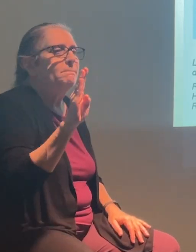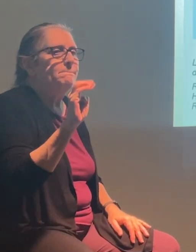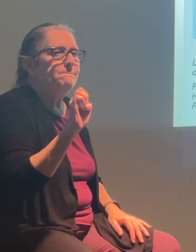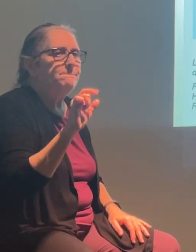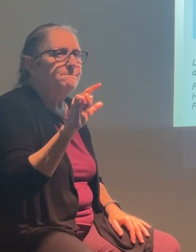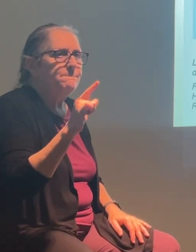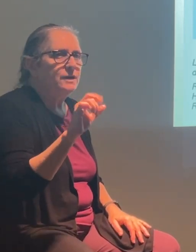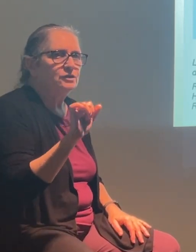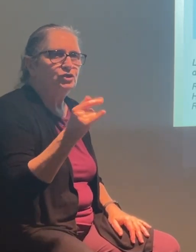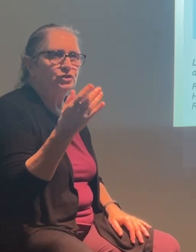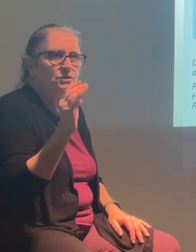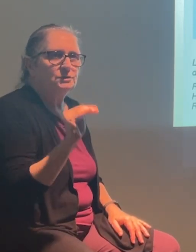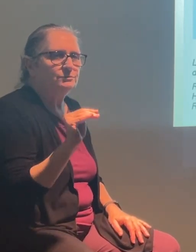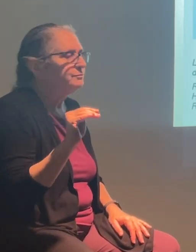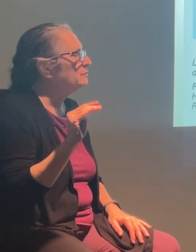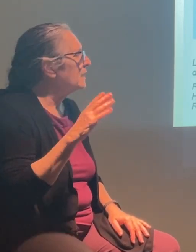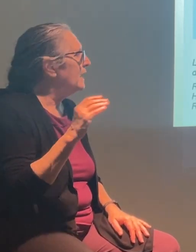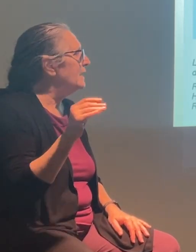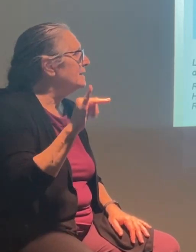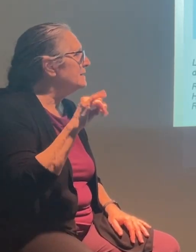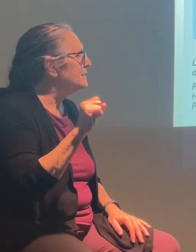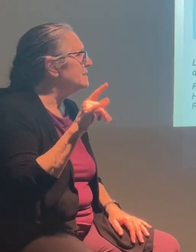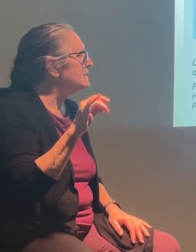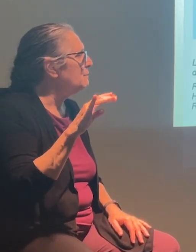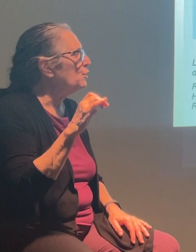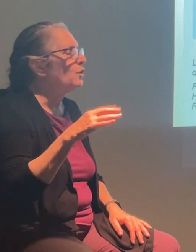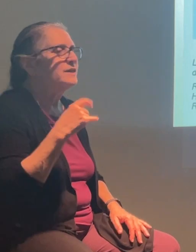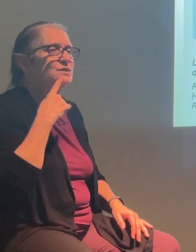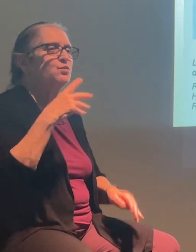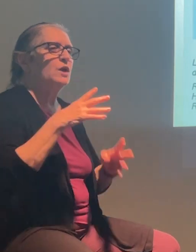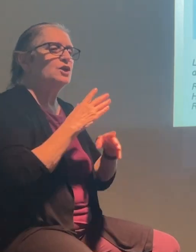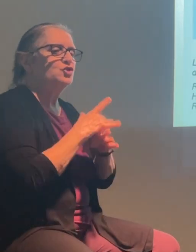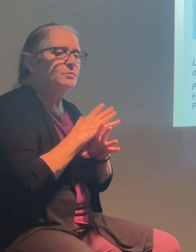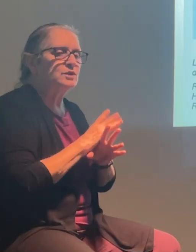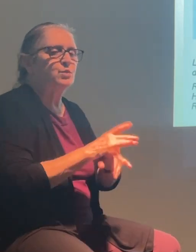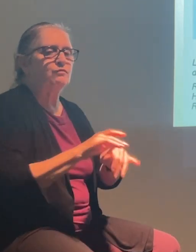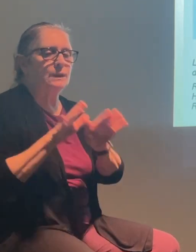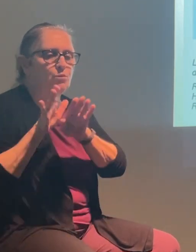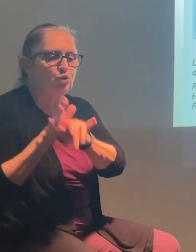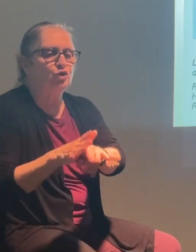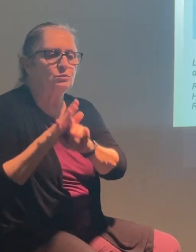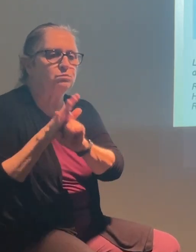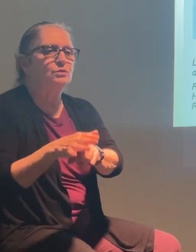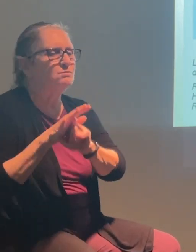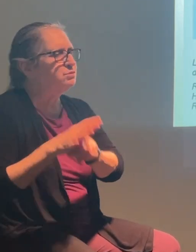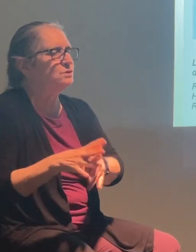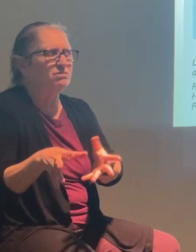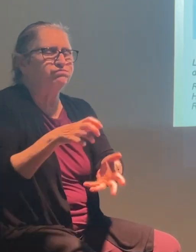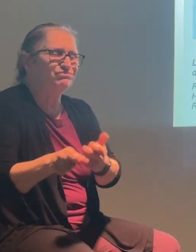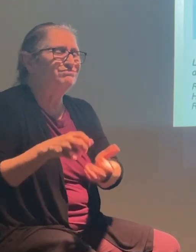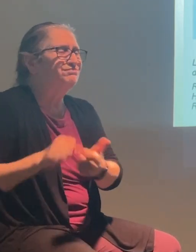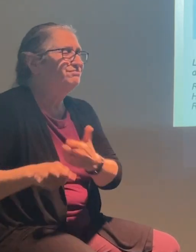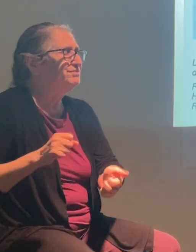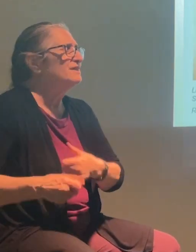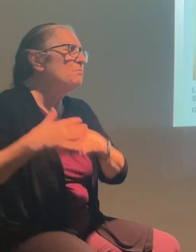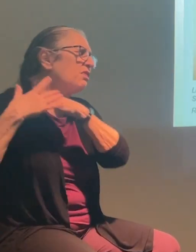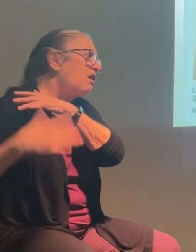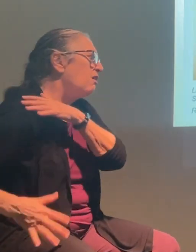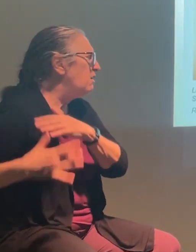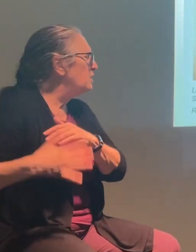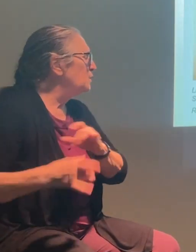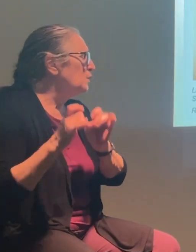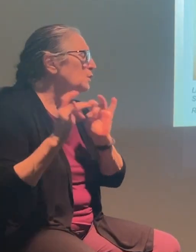as well as Luxembourg. This is where the Germans were really pushing in, and that was a bloodbath. This area was really